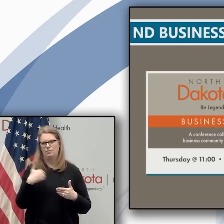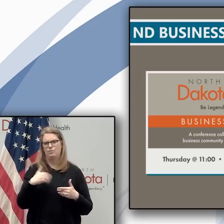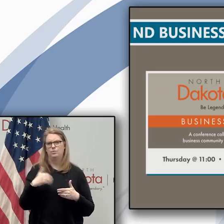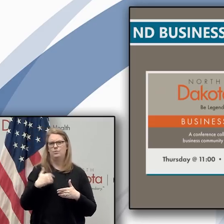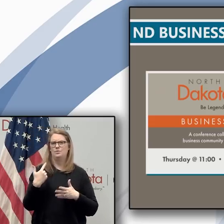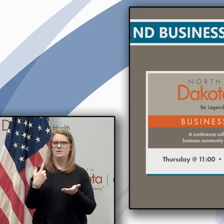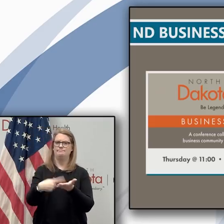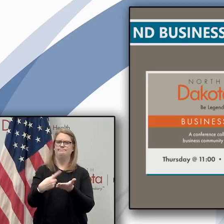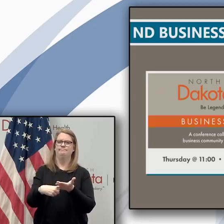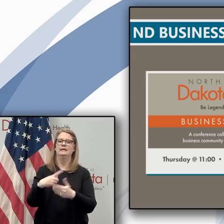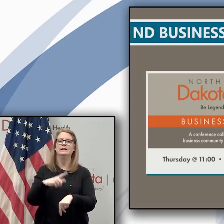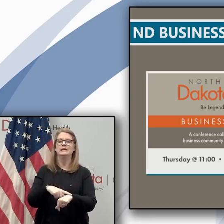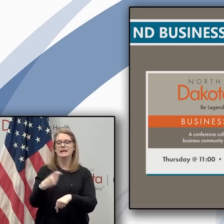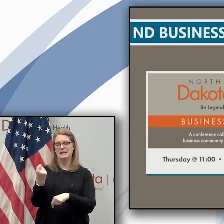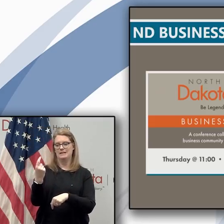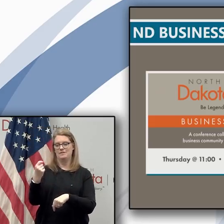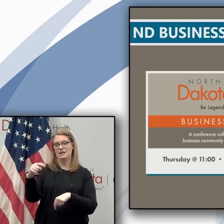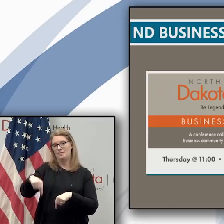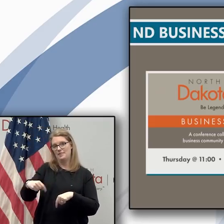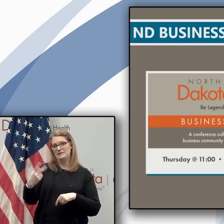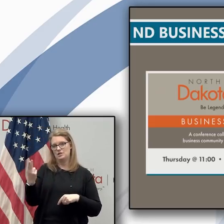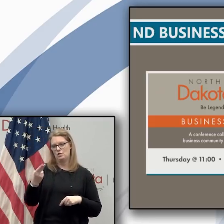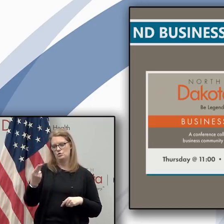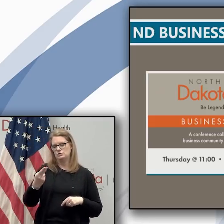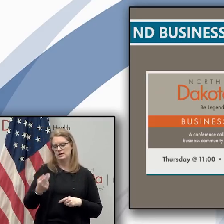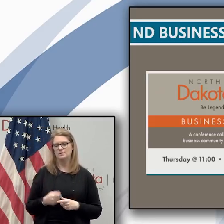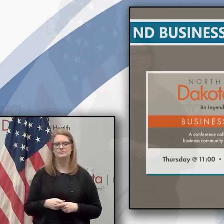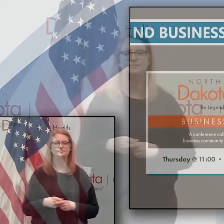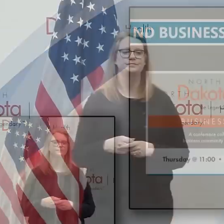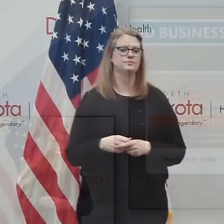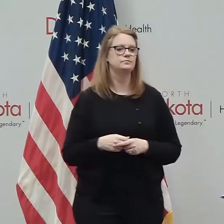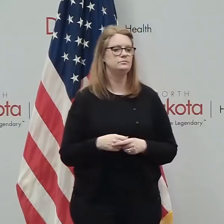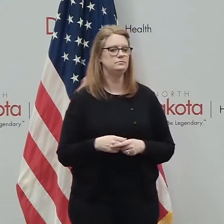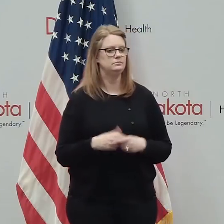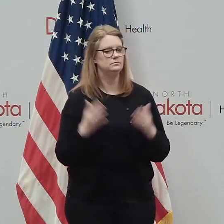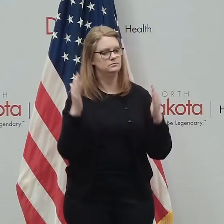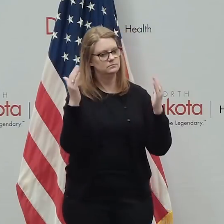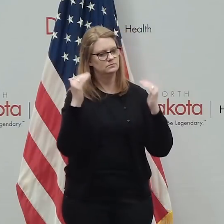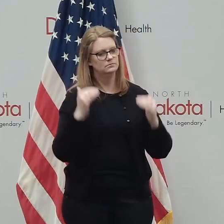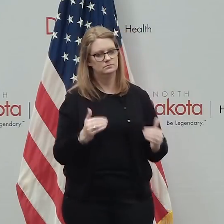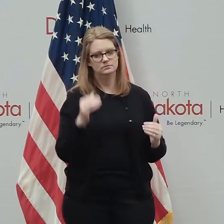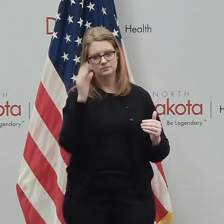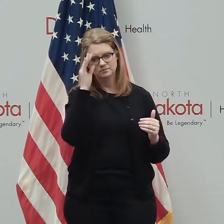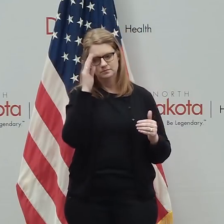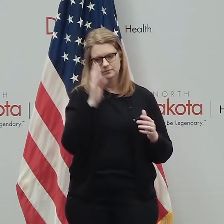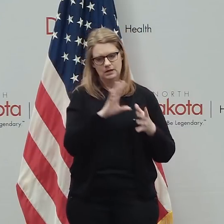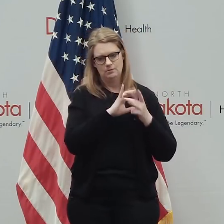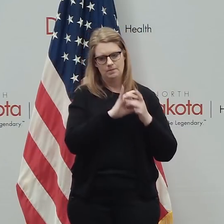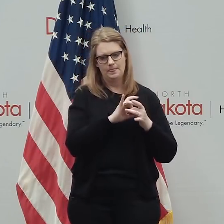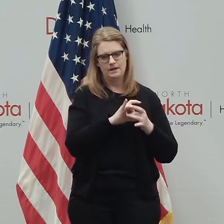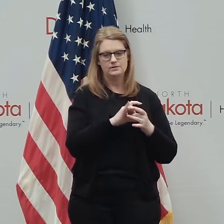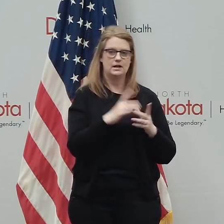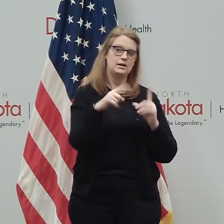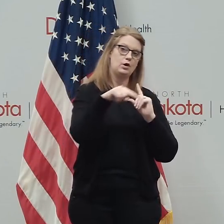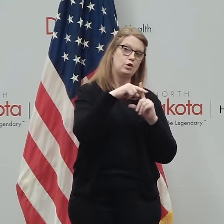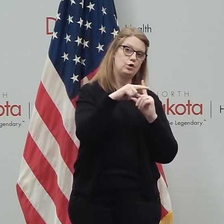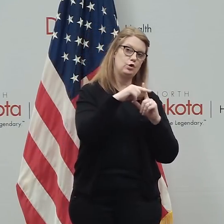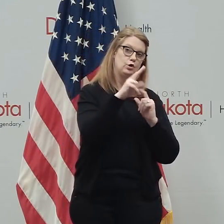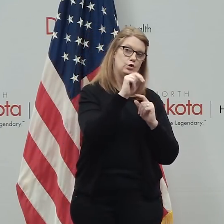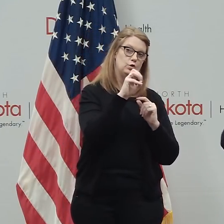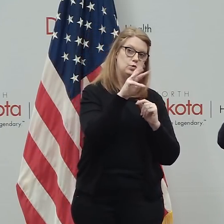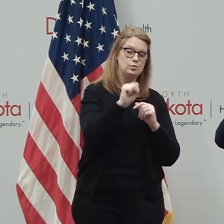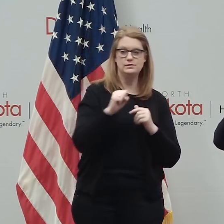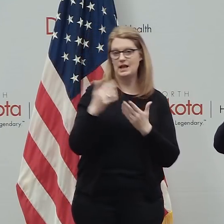structured briefings, 11 a.m. this Thursday. Okay, next topic relates to both good news and